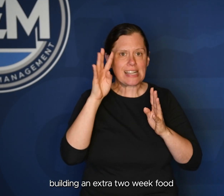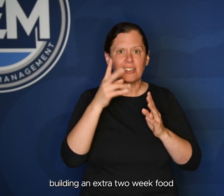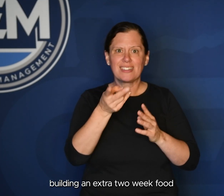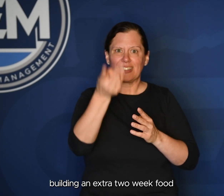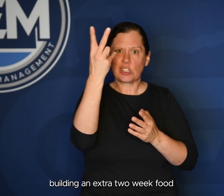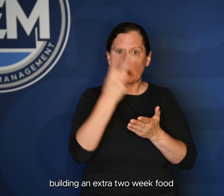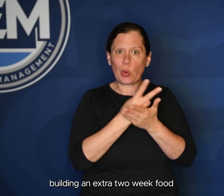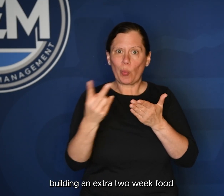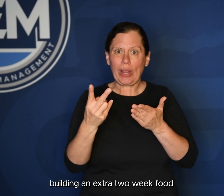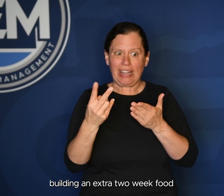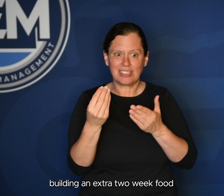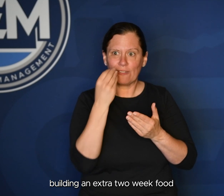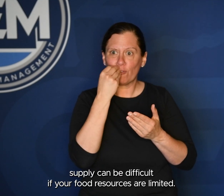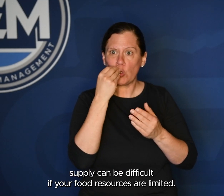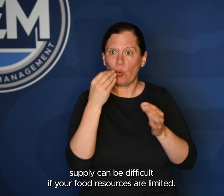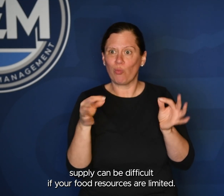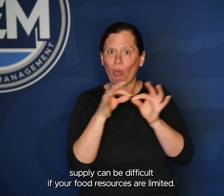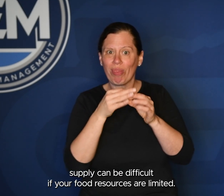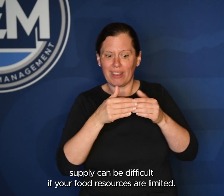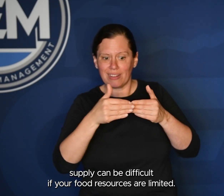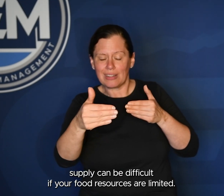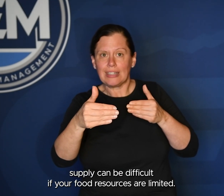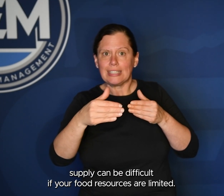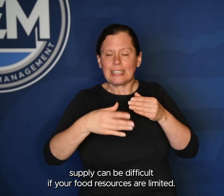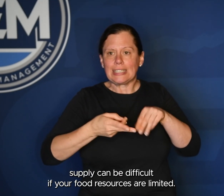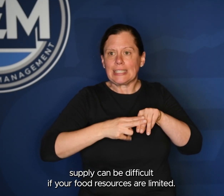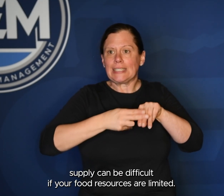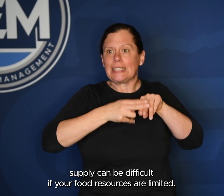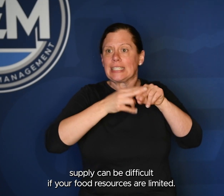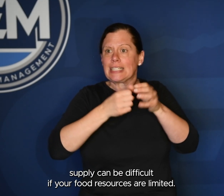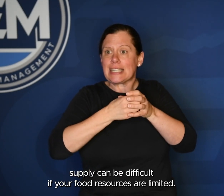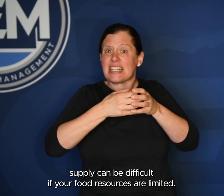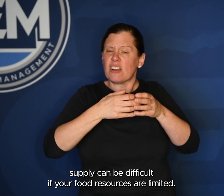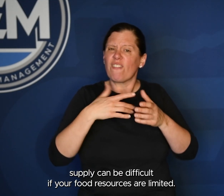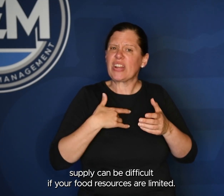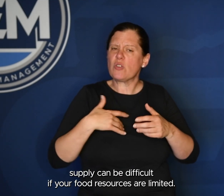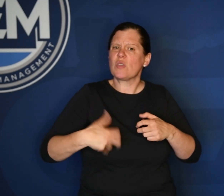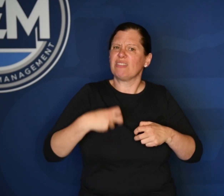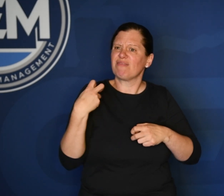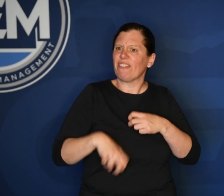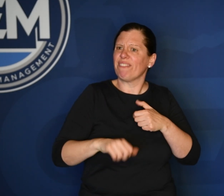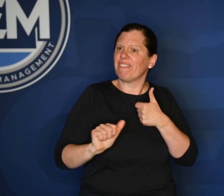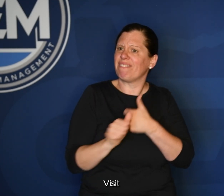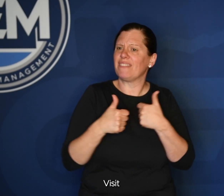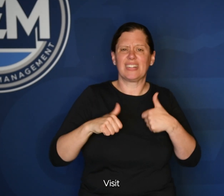Building an extra 2-week food supply can be difficult if your food resources are limited. Visit